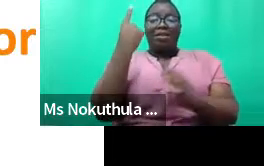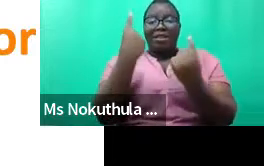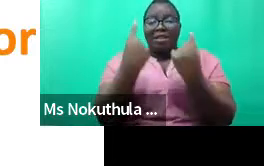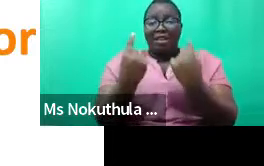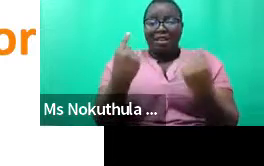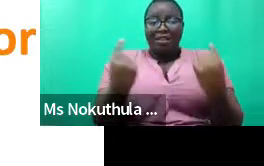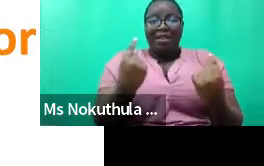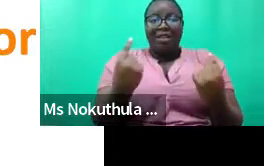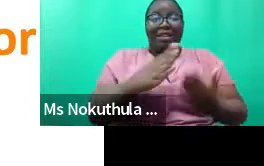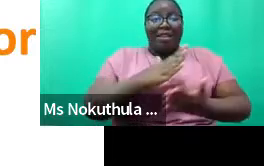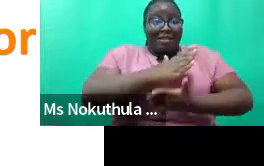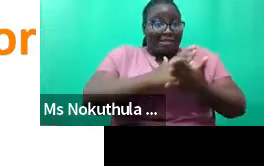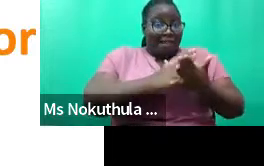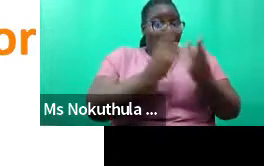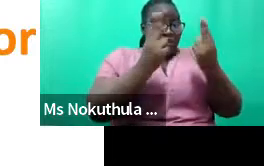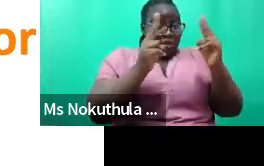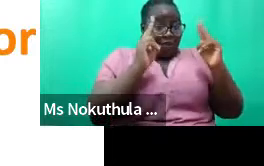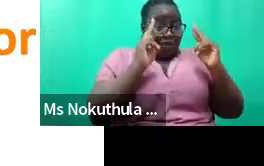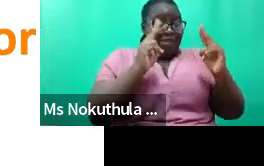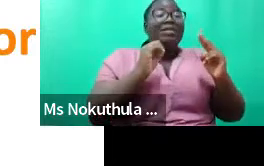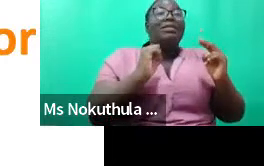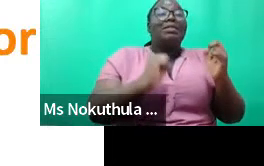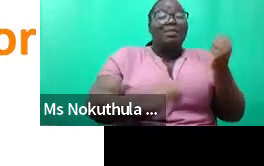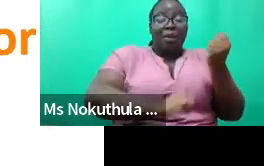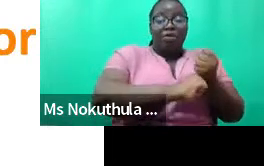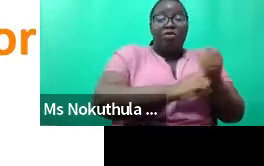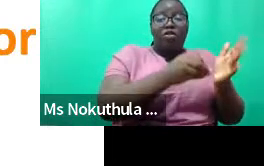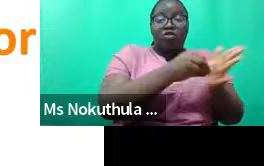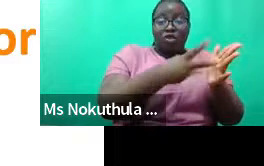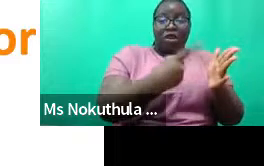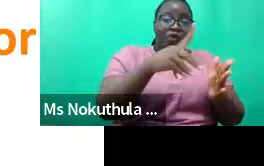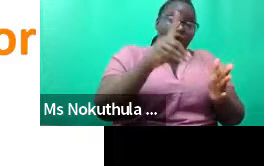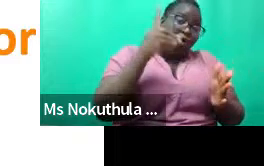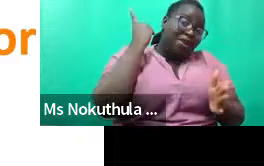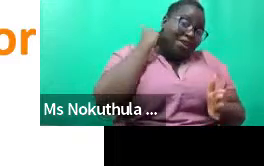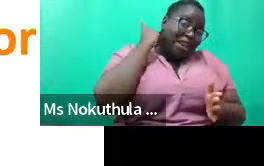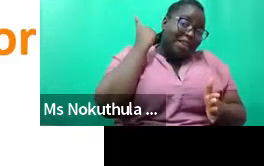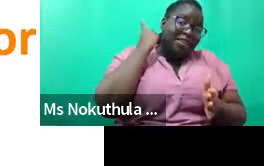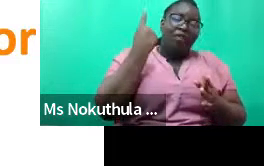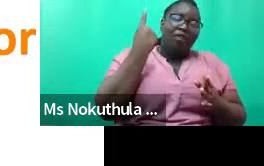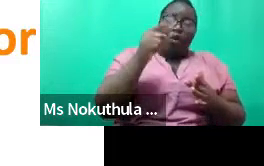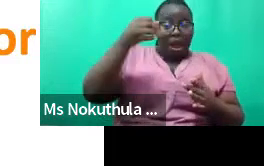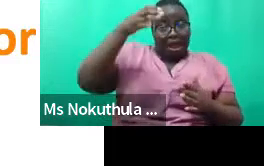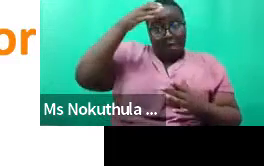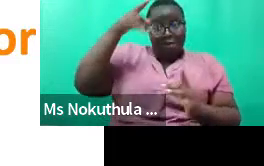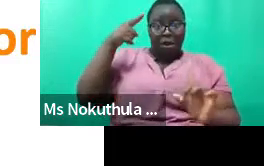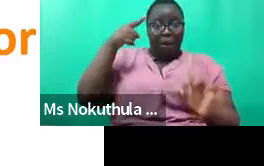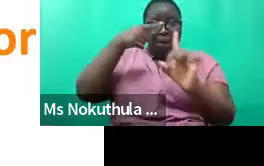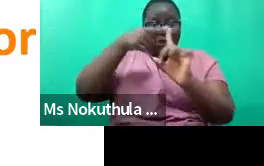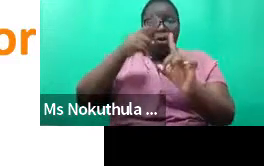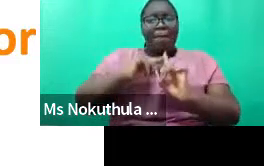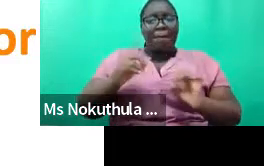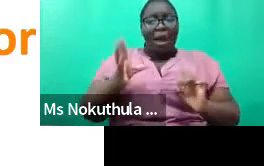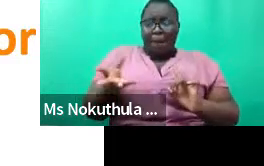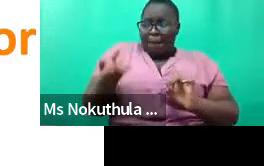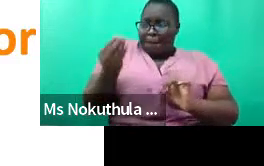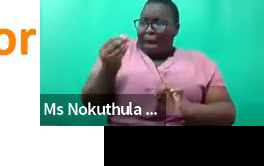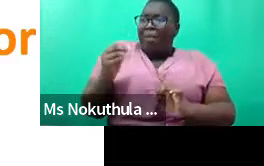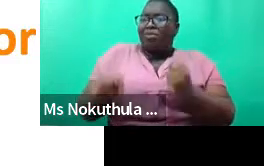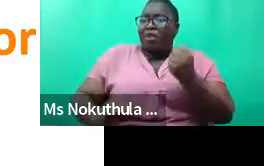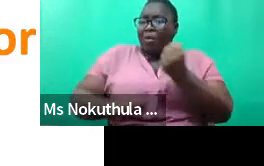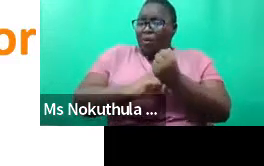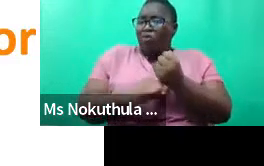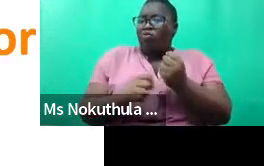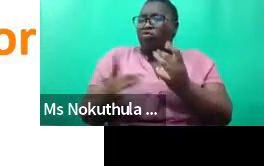with data bundles for academic purposes, but most students did not receive support with assistive technologies, such as